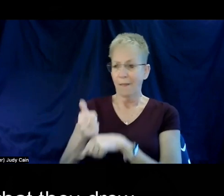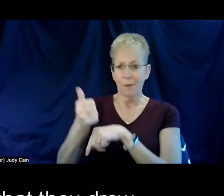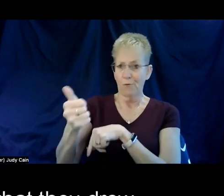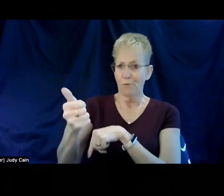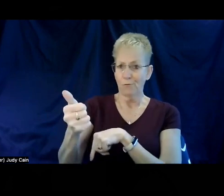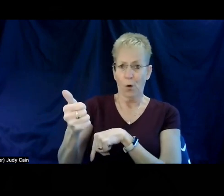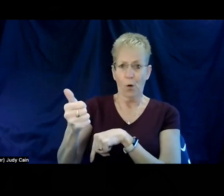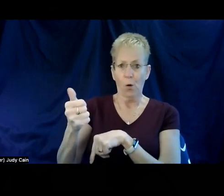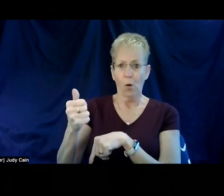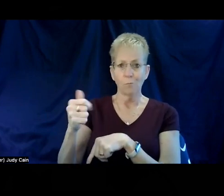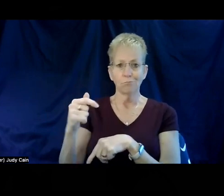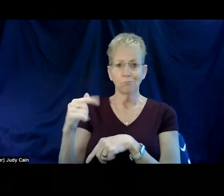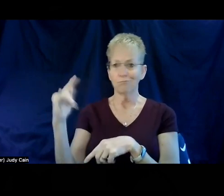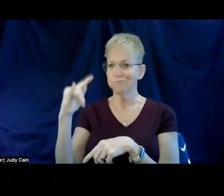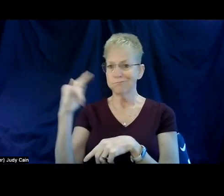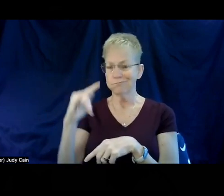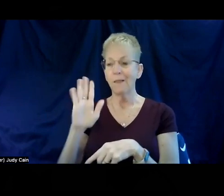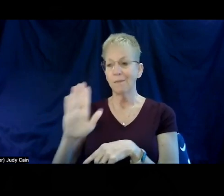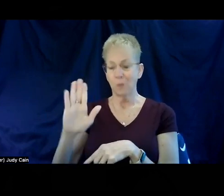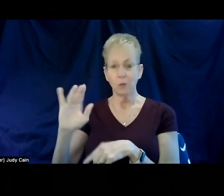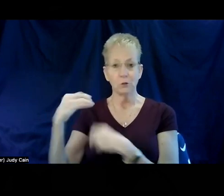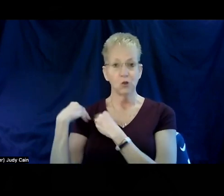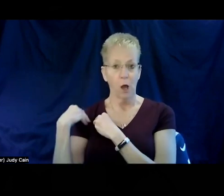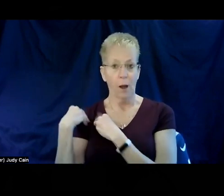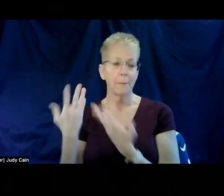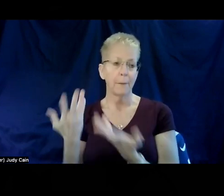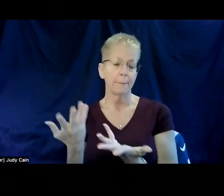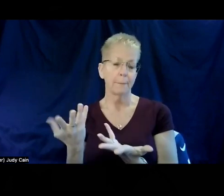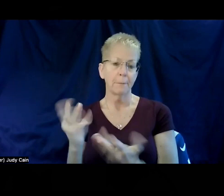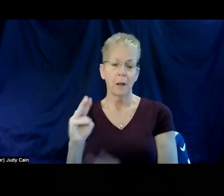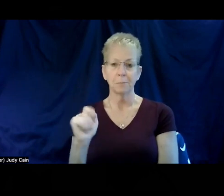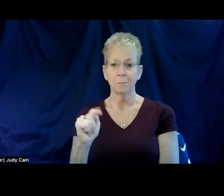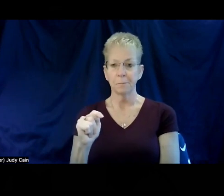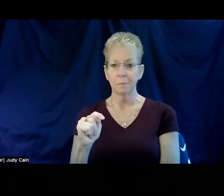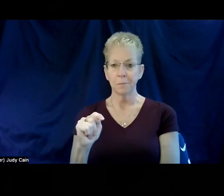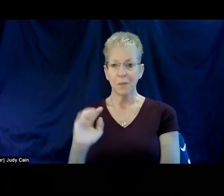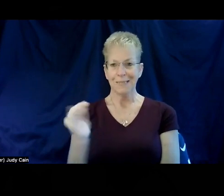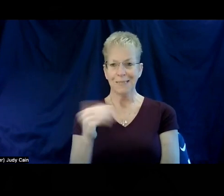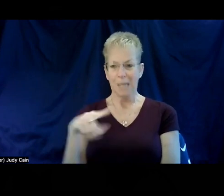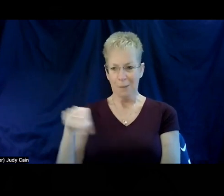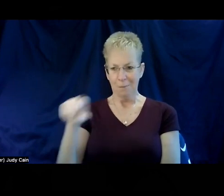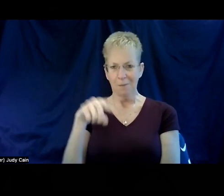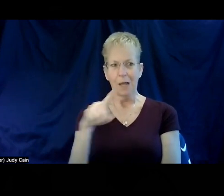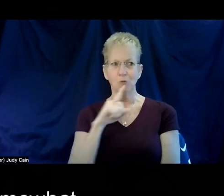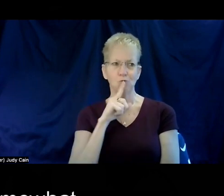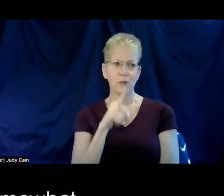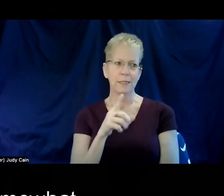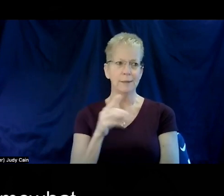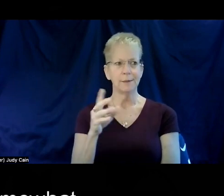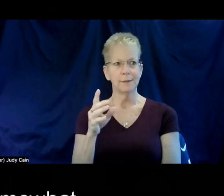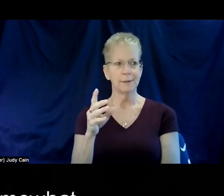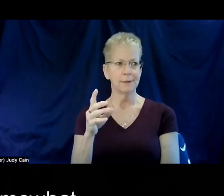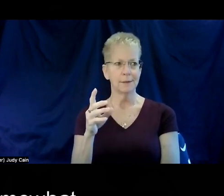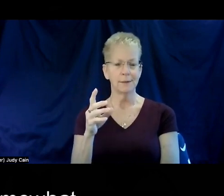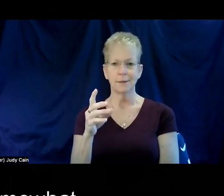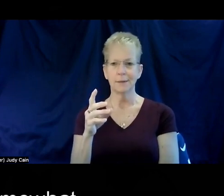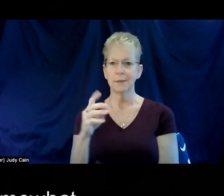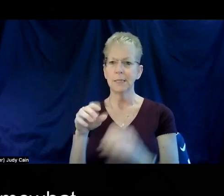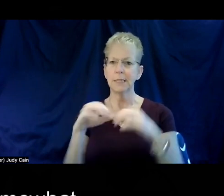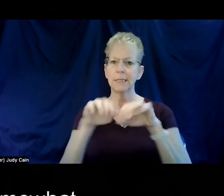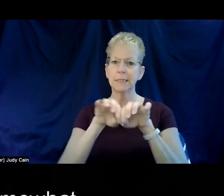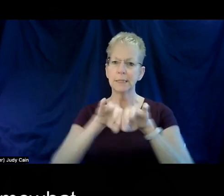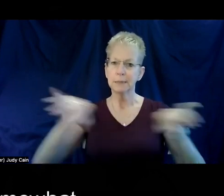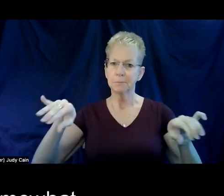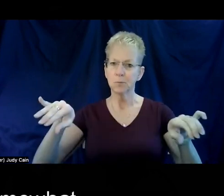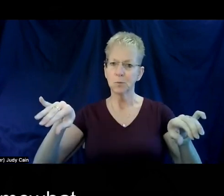all this fire. It was part of the job, but it seemed like they were all kept apart somewhat